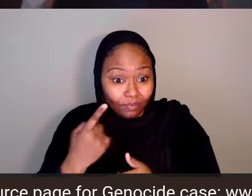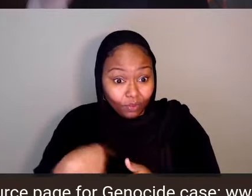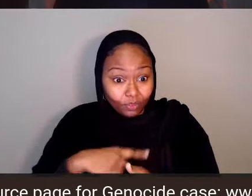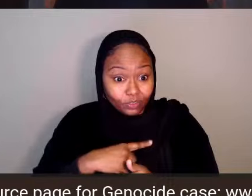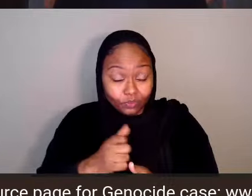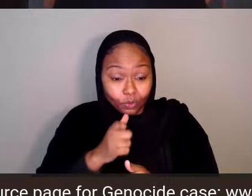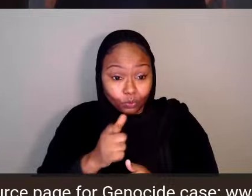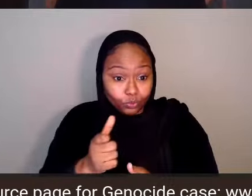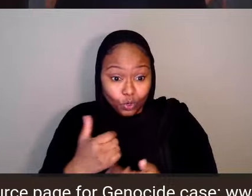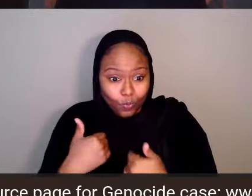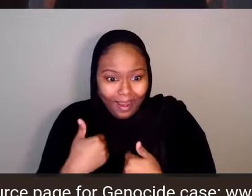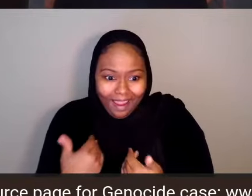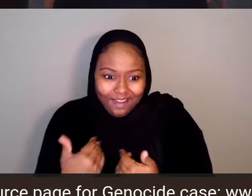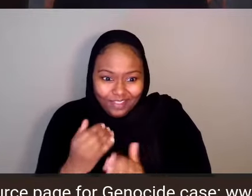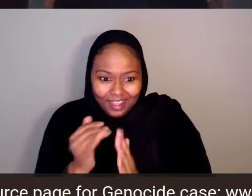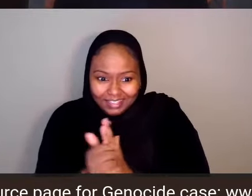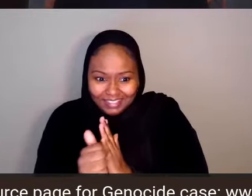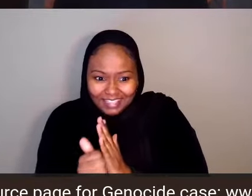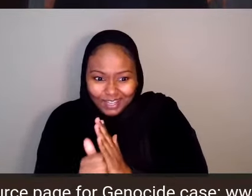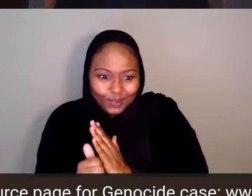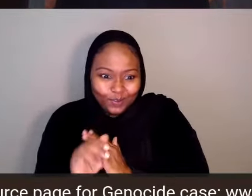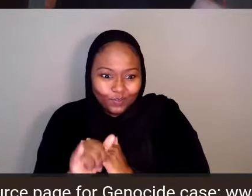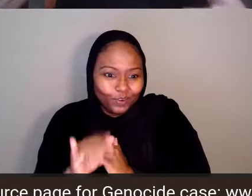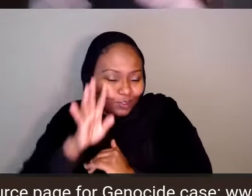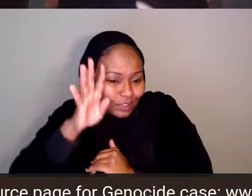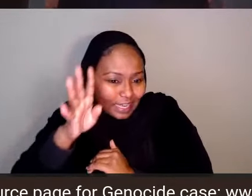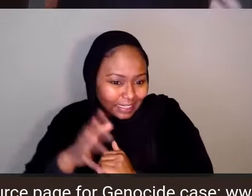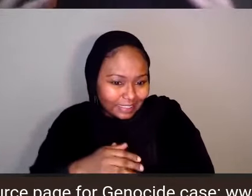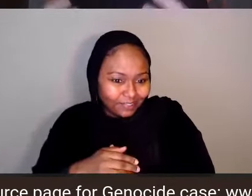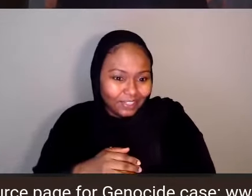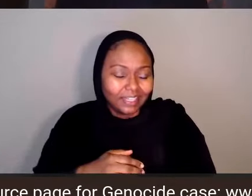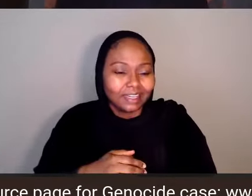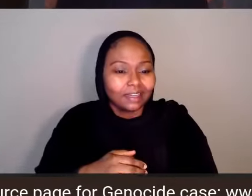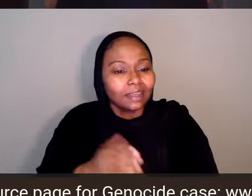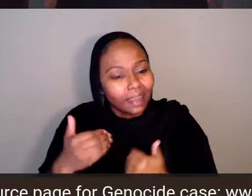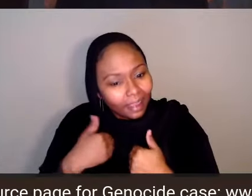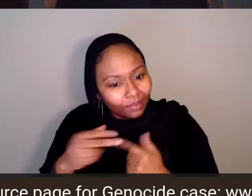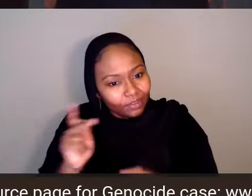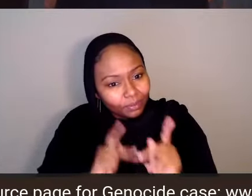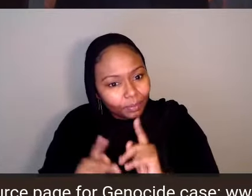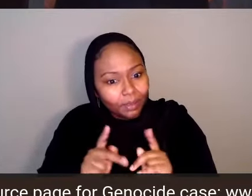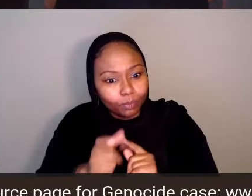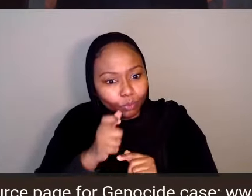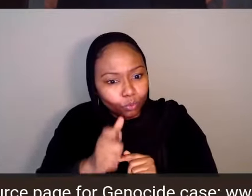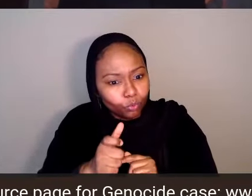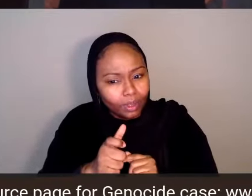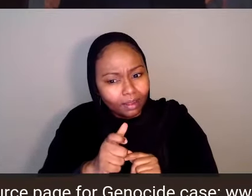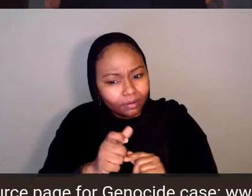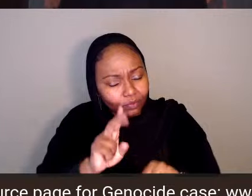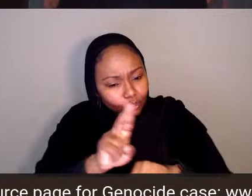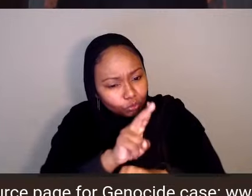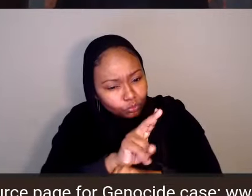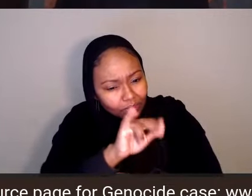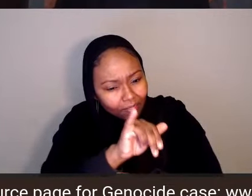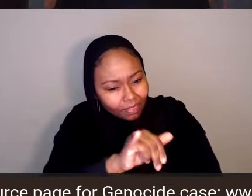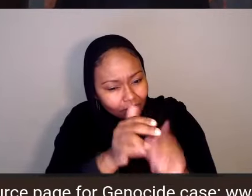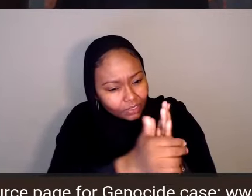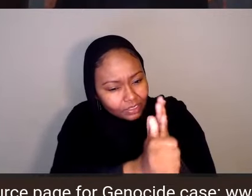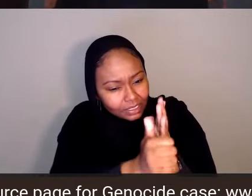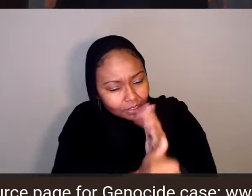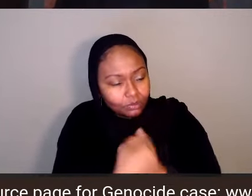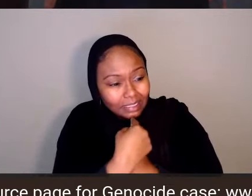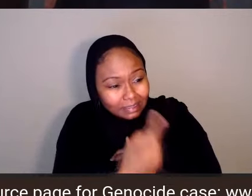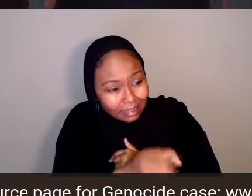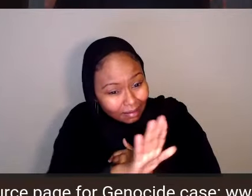don't have as much creativity, having people to think through other ways of telling a